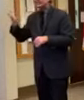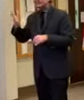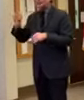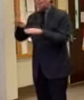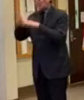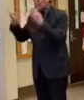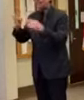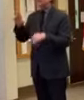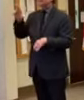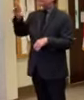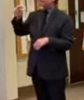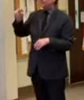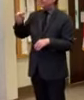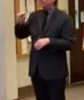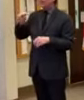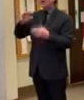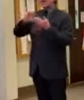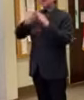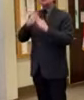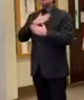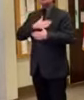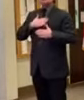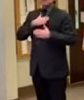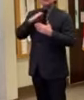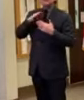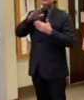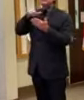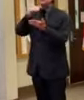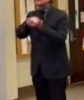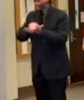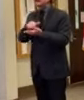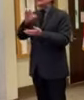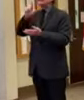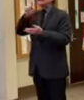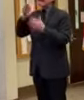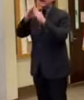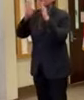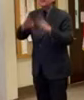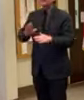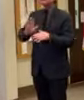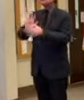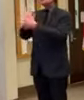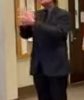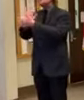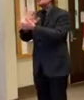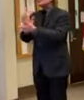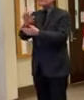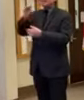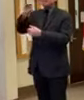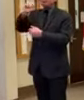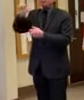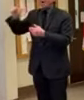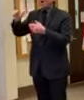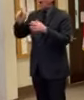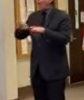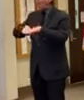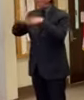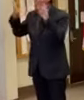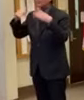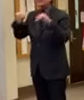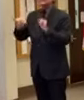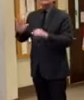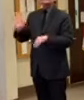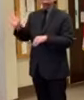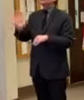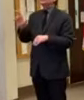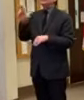the time for community recreation centers, clubhouses, movie theaters, and malls to remain open. If your business brings